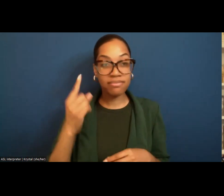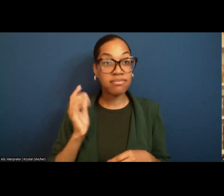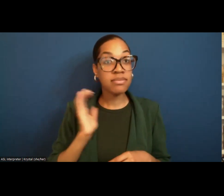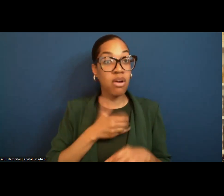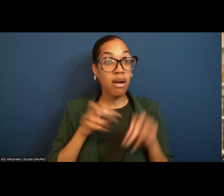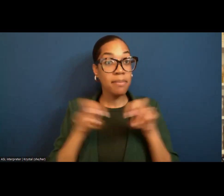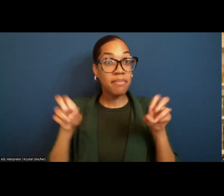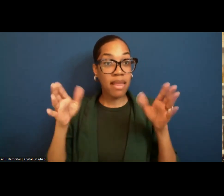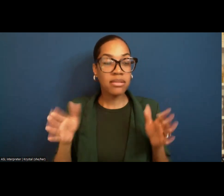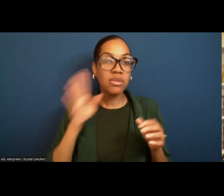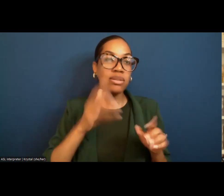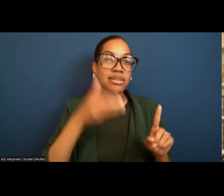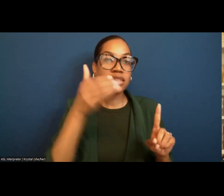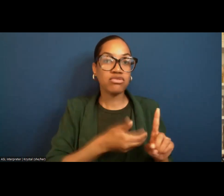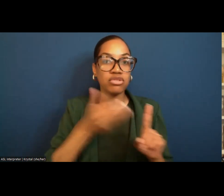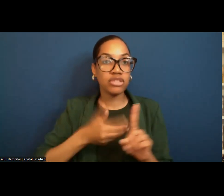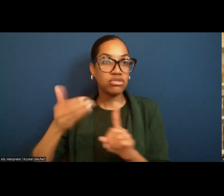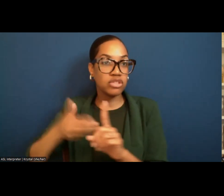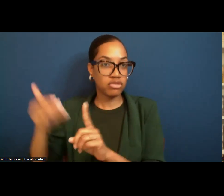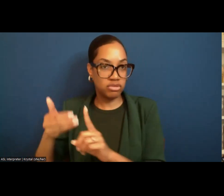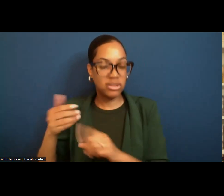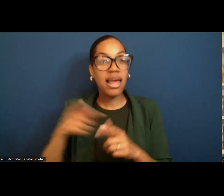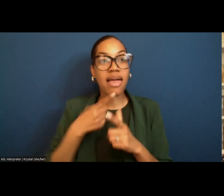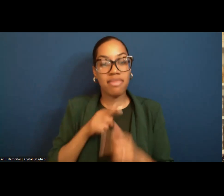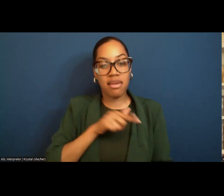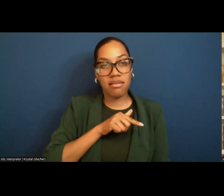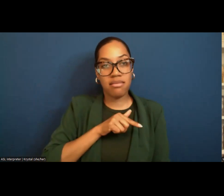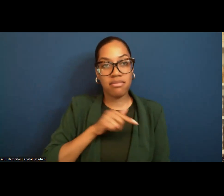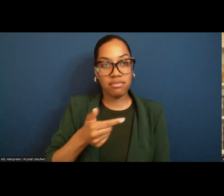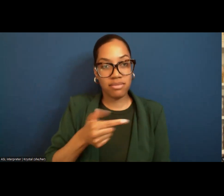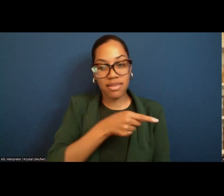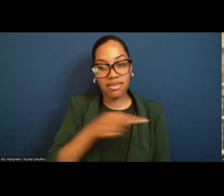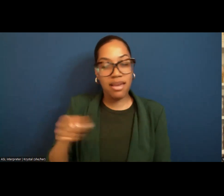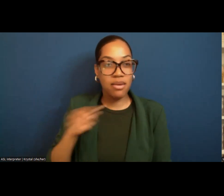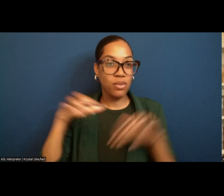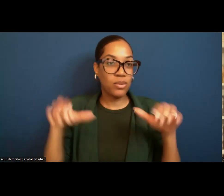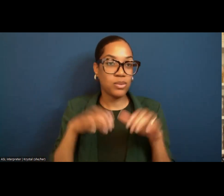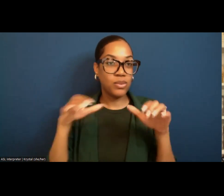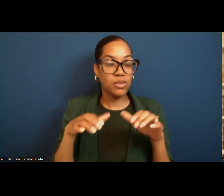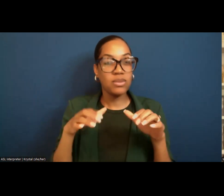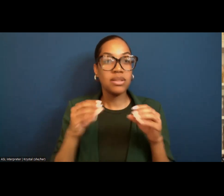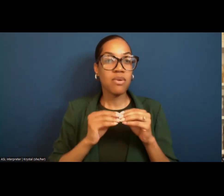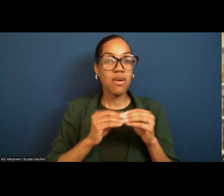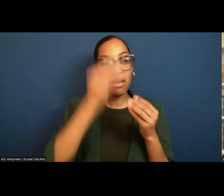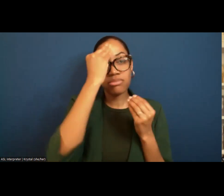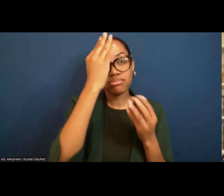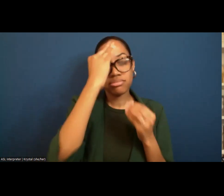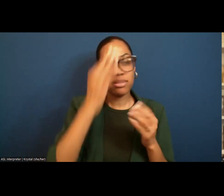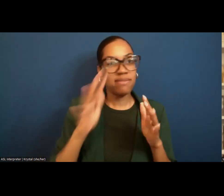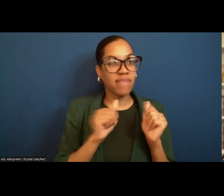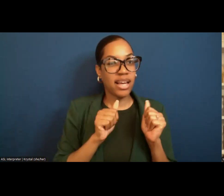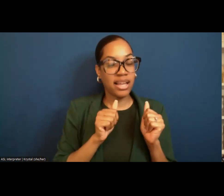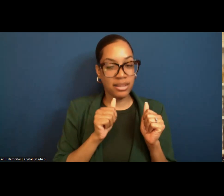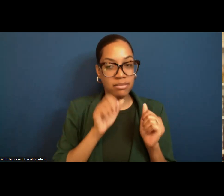all introduced, and then they will do what we're calling their lightning round of information sharing.